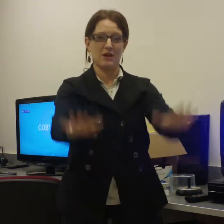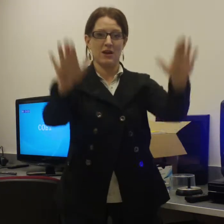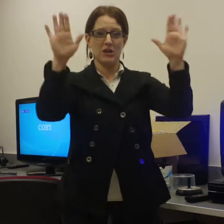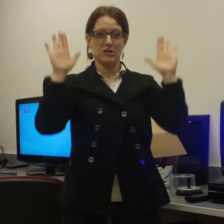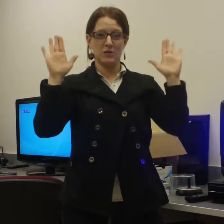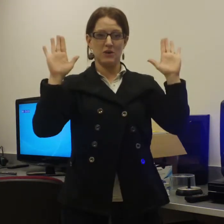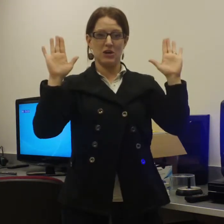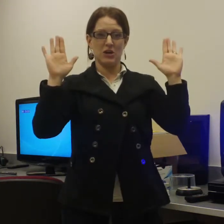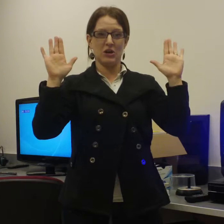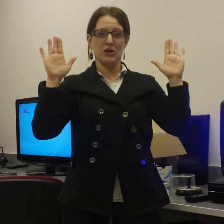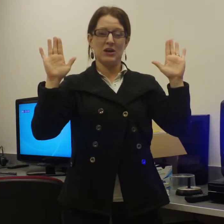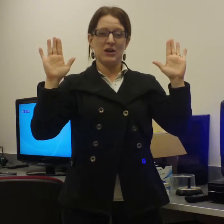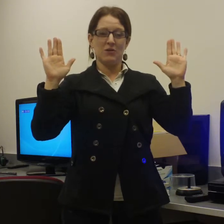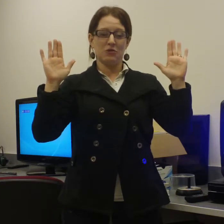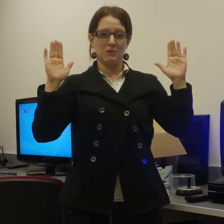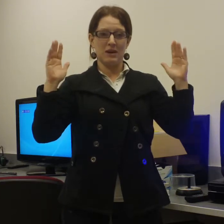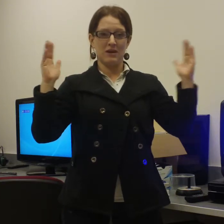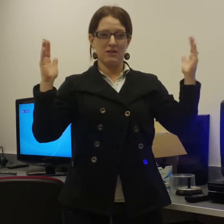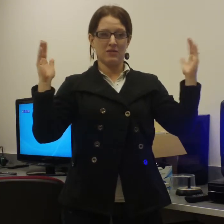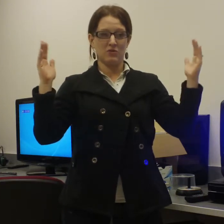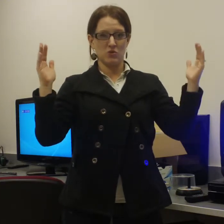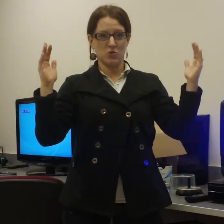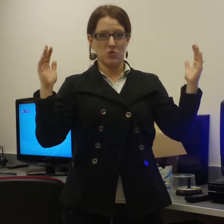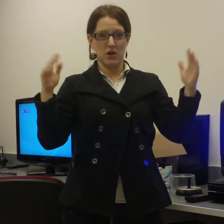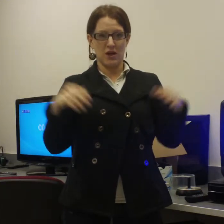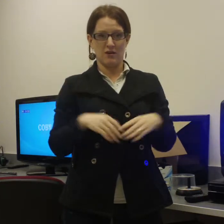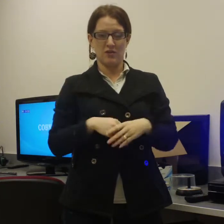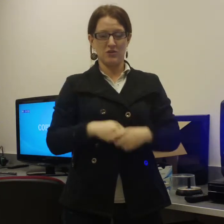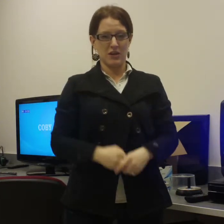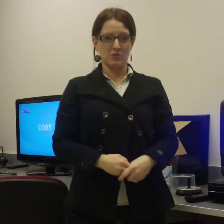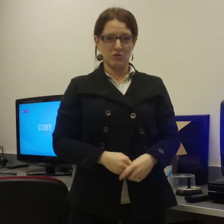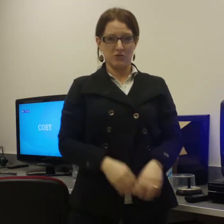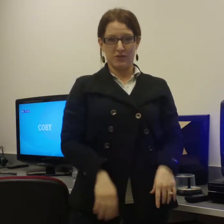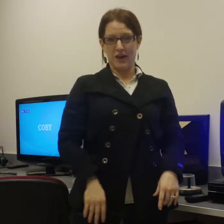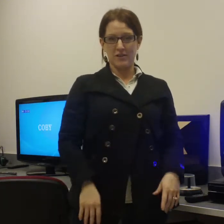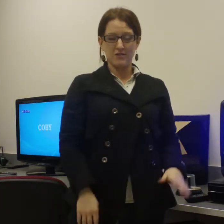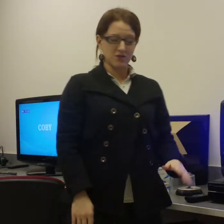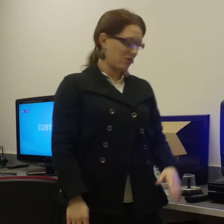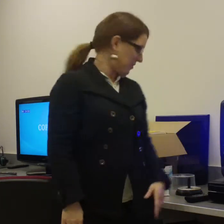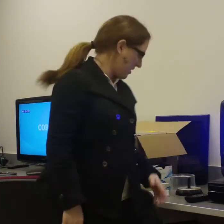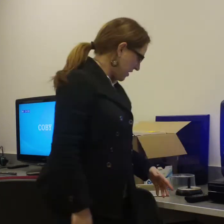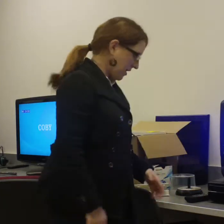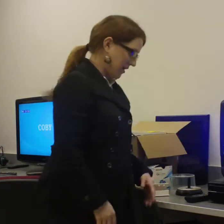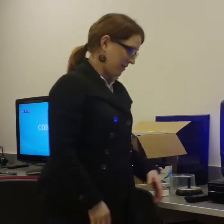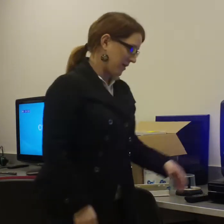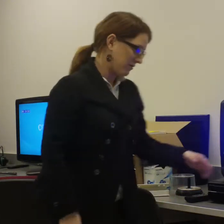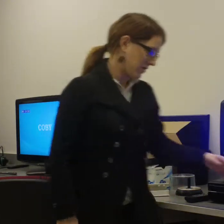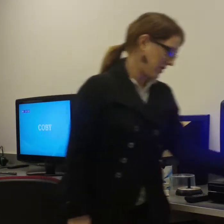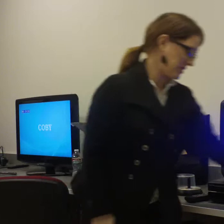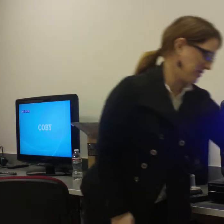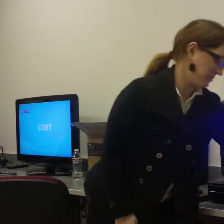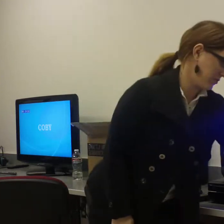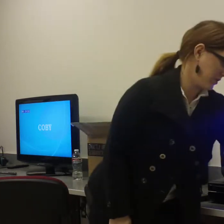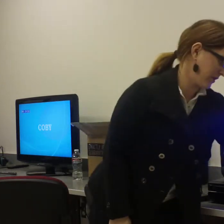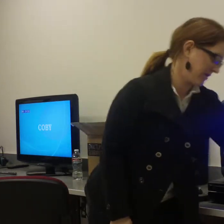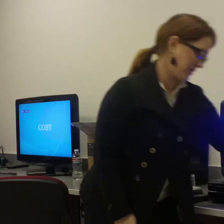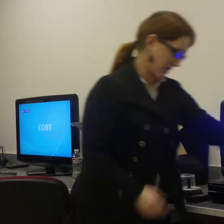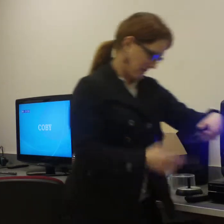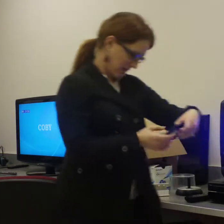here to up here, really making things visual and understandable for the client. So I'm going to put in this disc